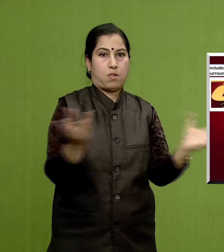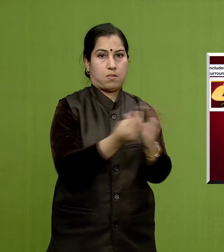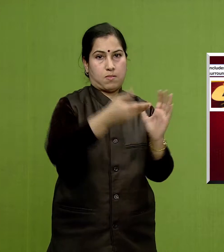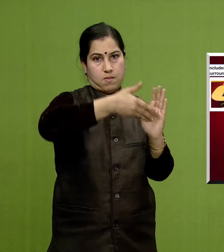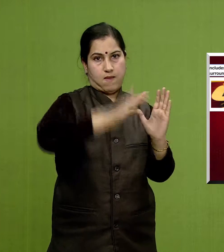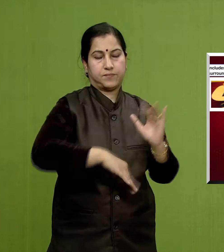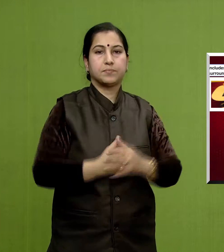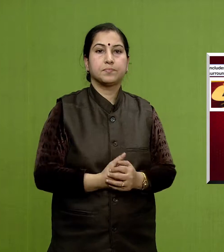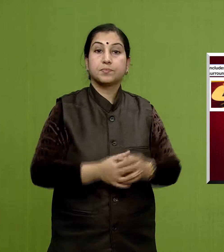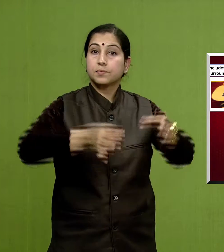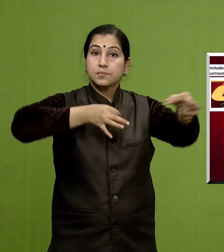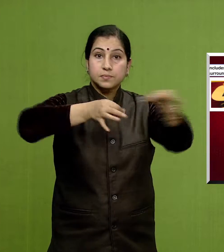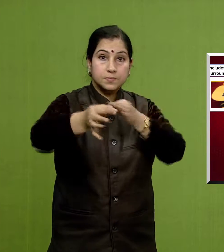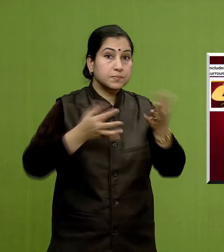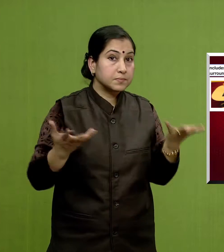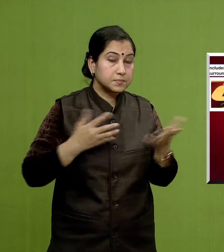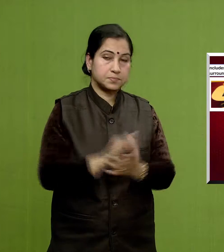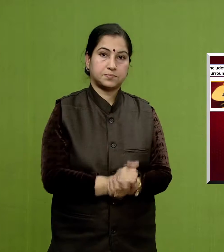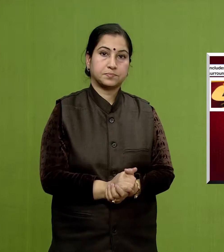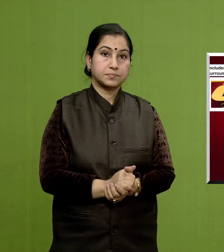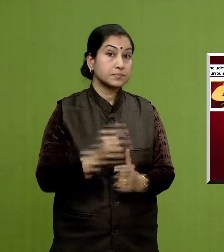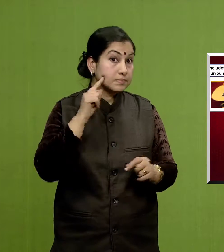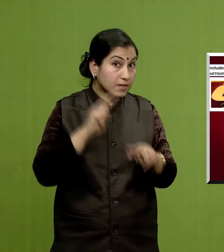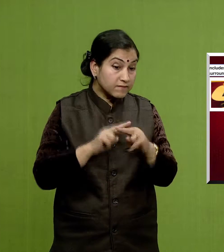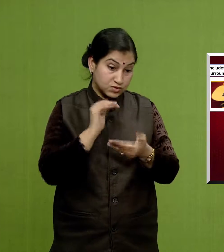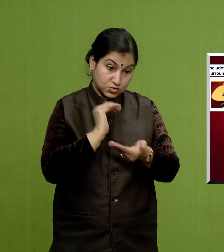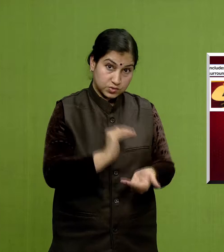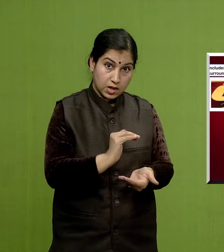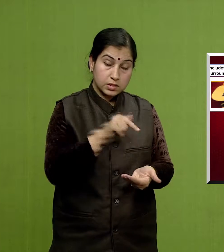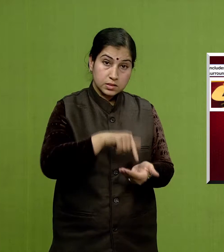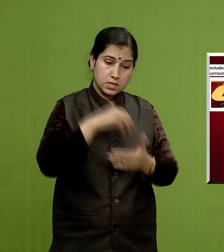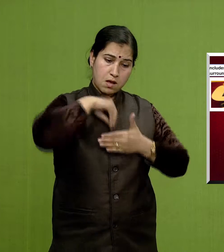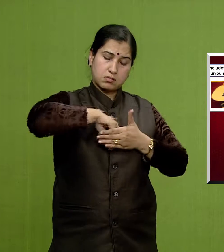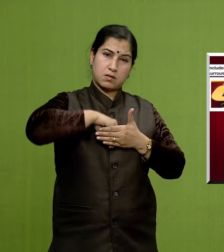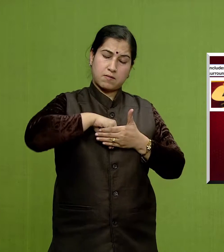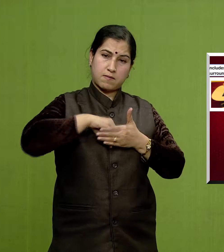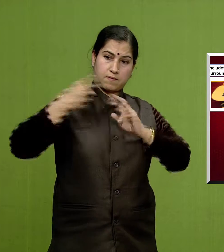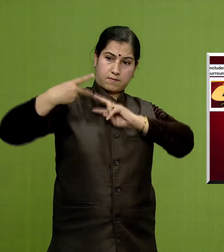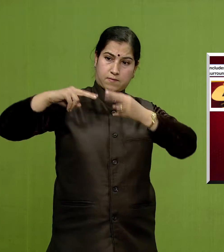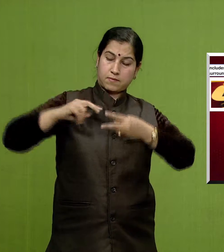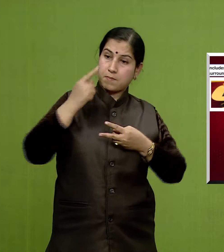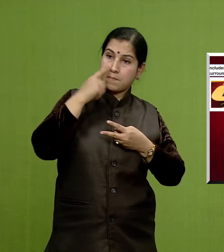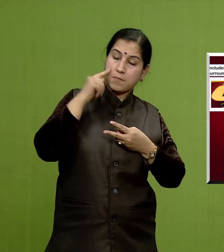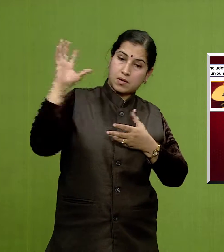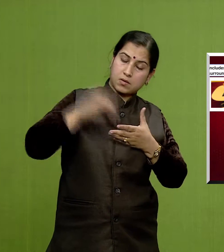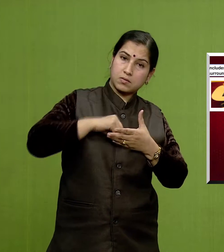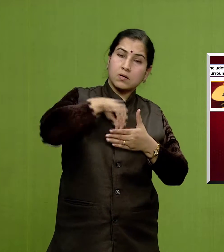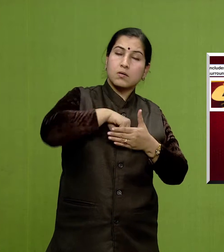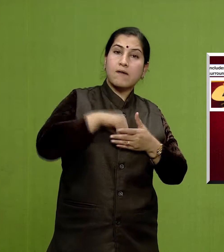For example, if a child has inherited talent for dance,